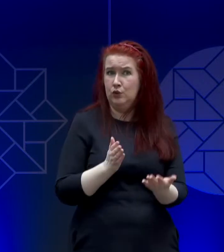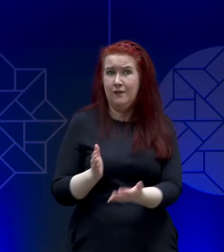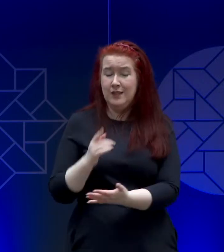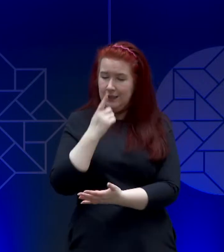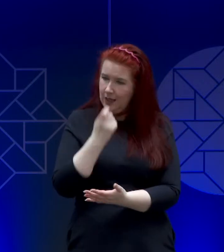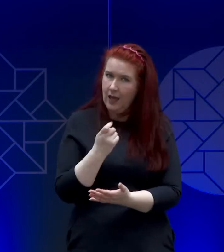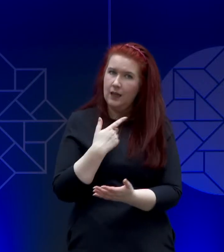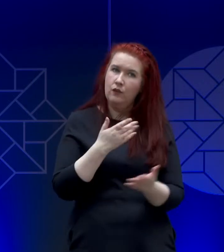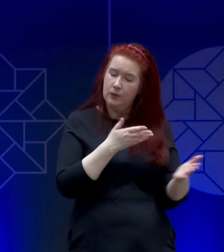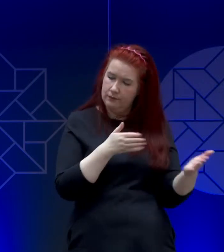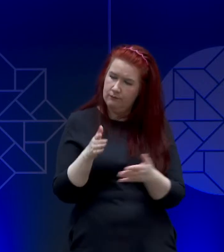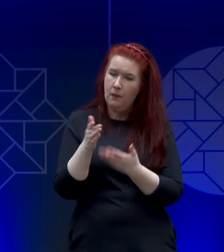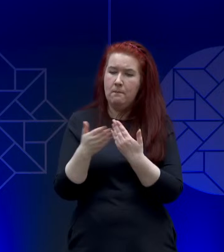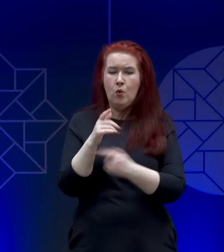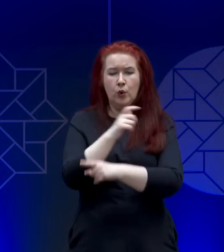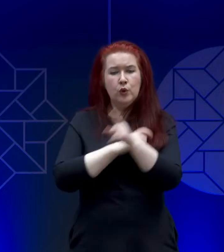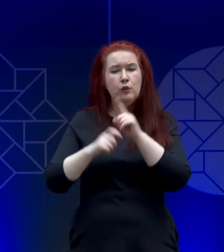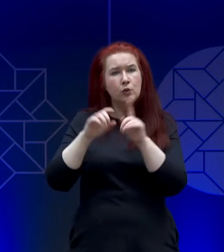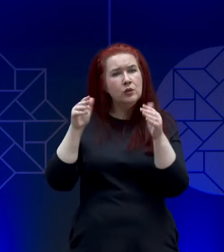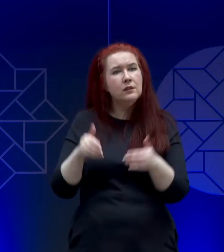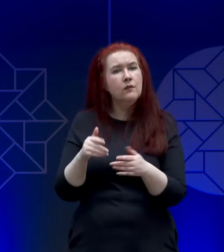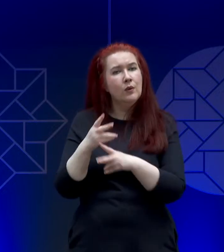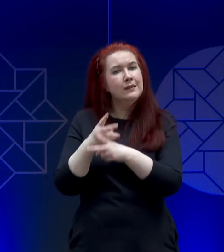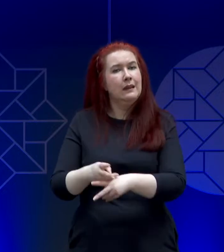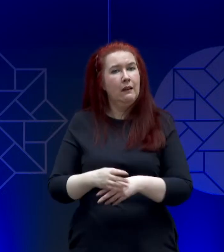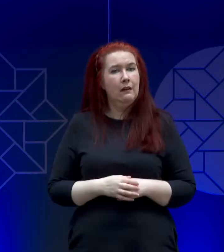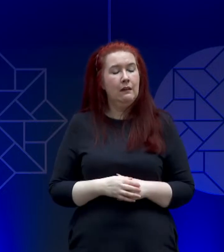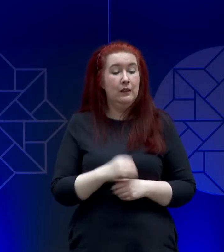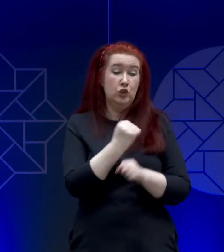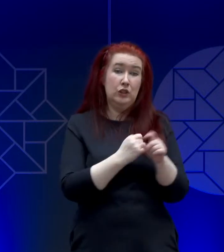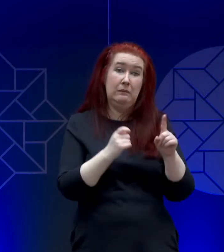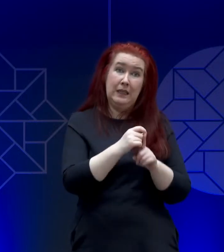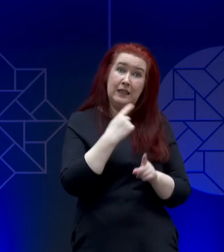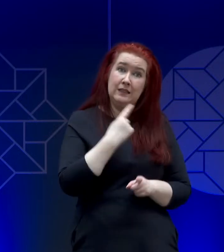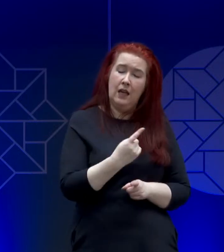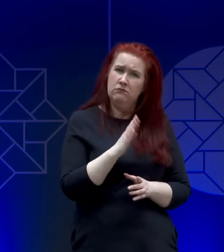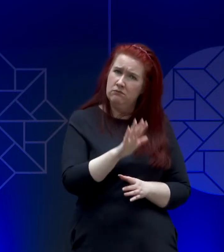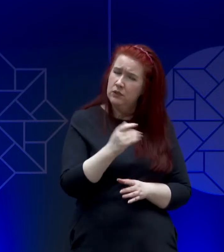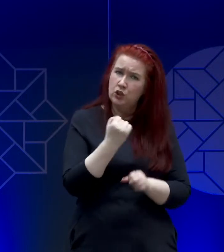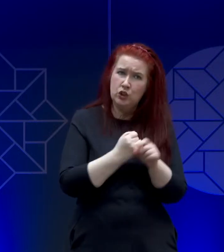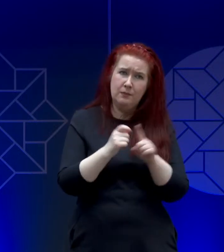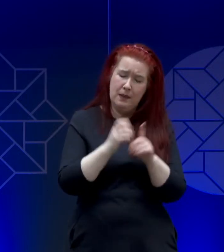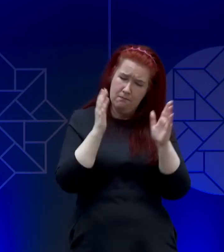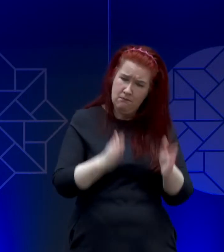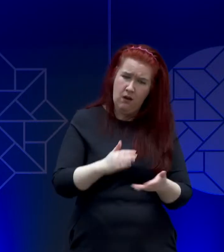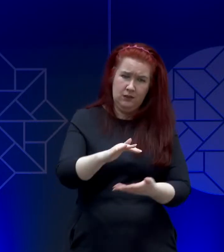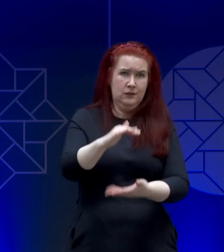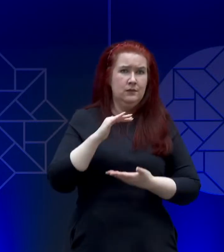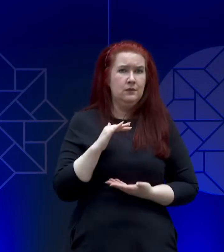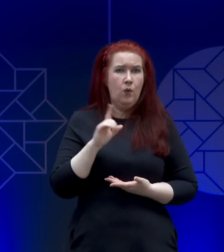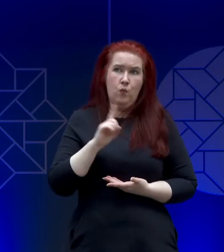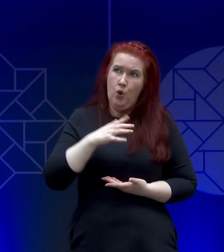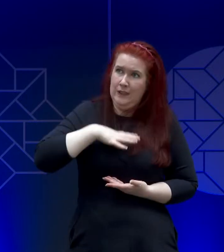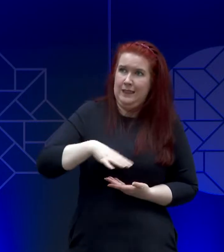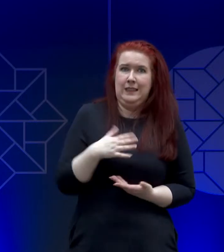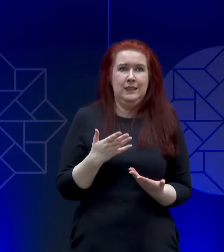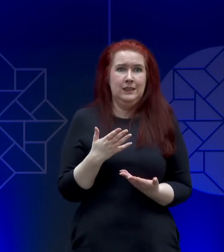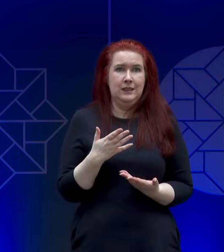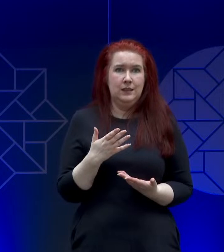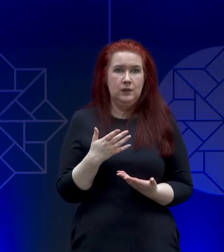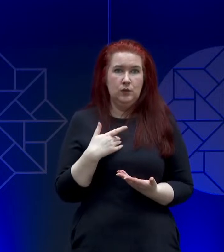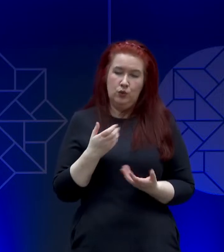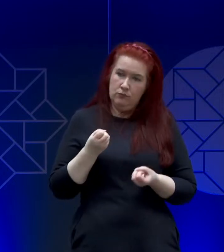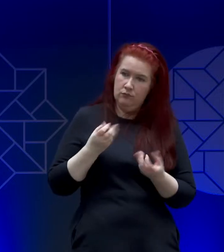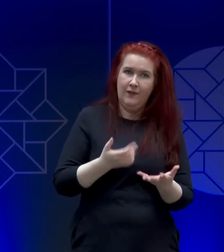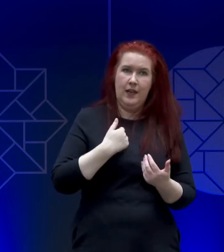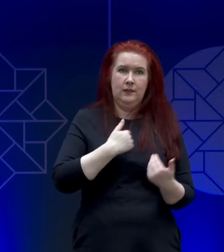more community-focused care. They've argued that GPs must be given the resources they need to fulfil that